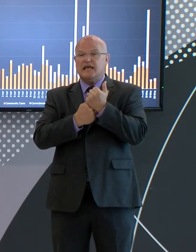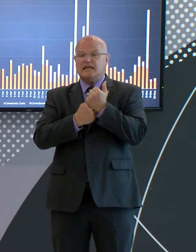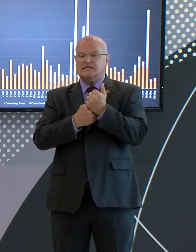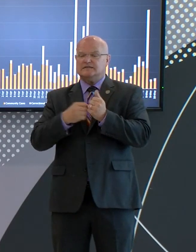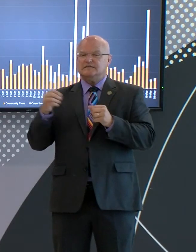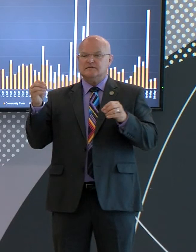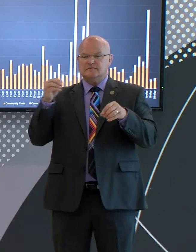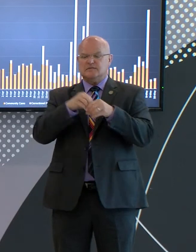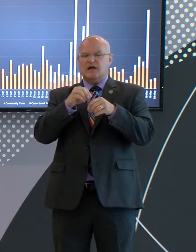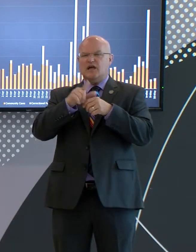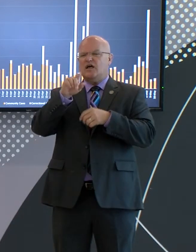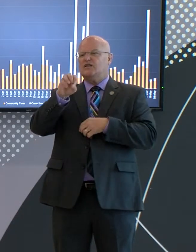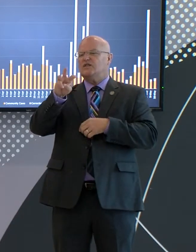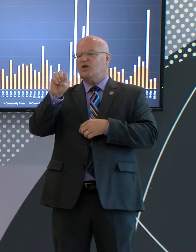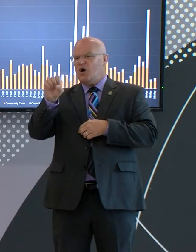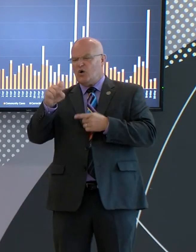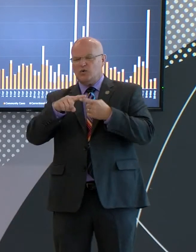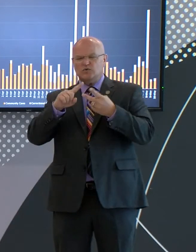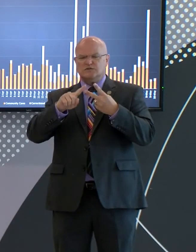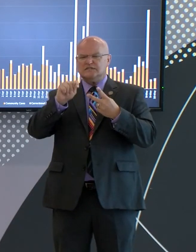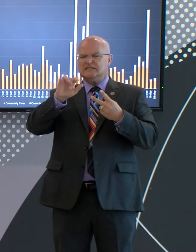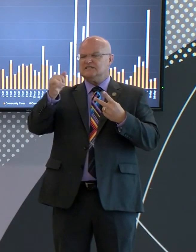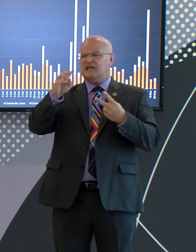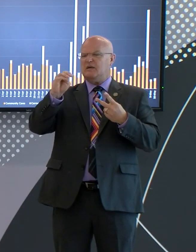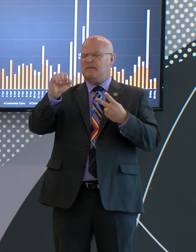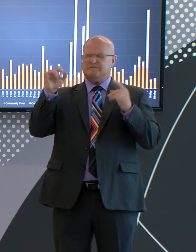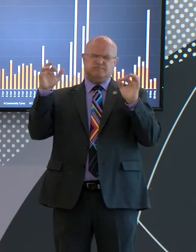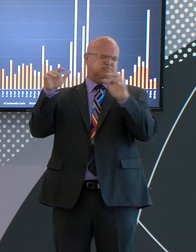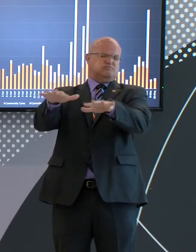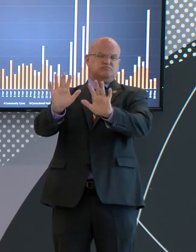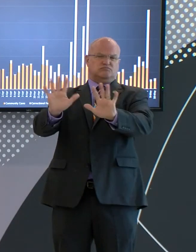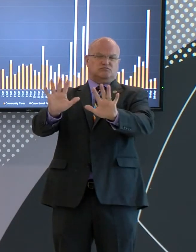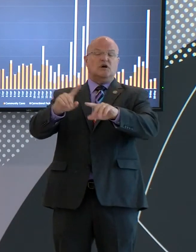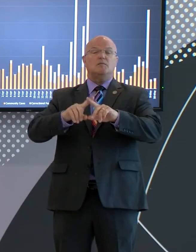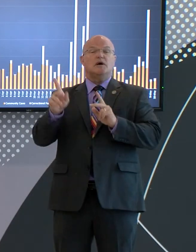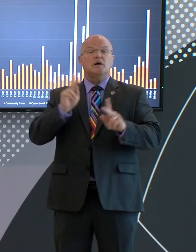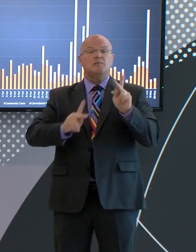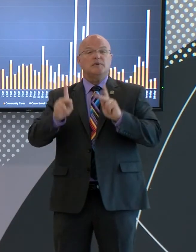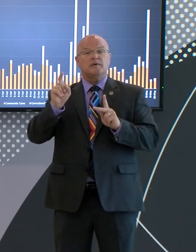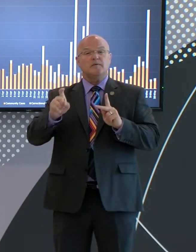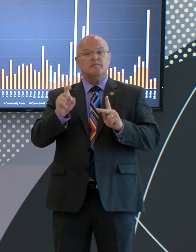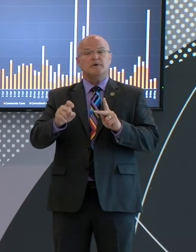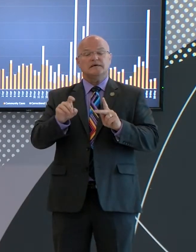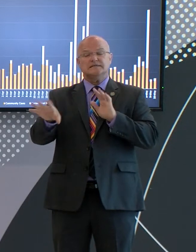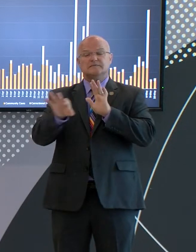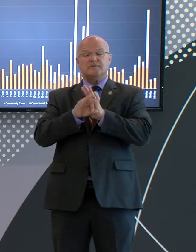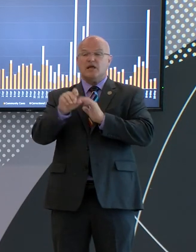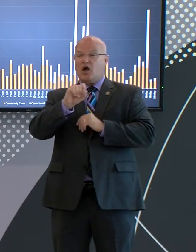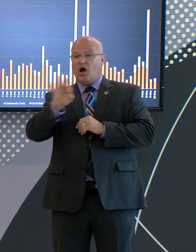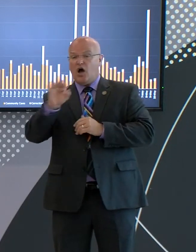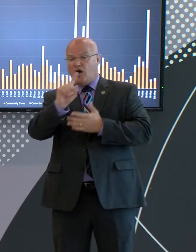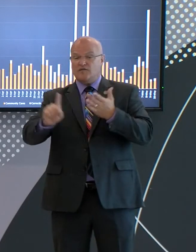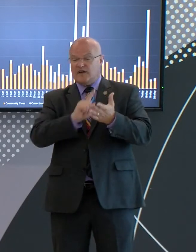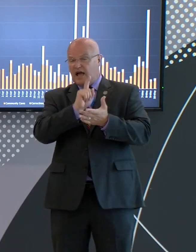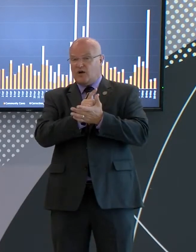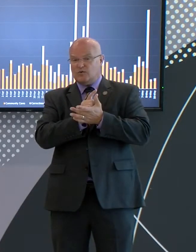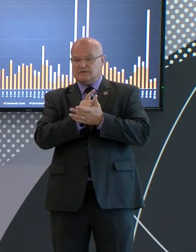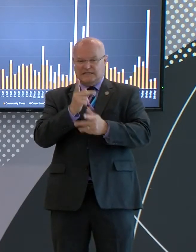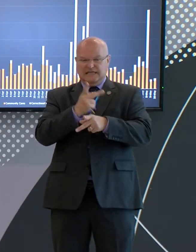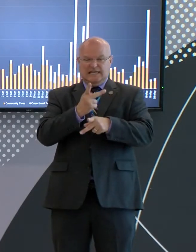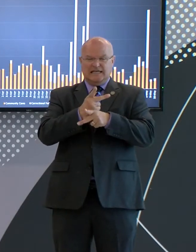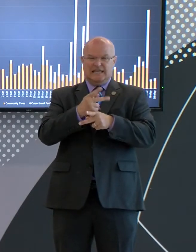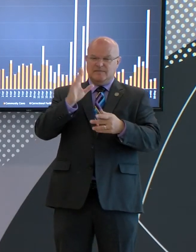packing into the Lowe's or the TJ Maxx or whatever. It's important for people to try and pick off hours, keep